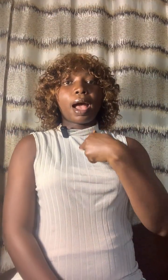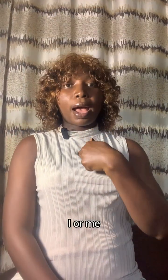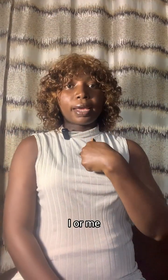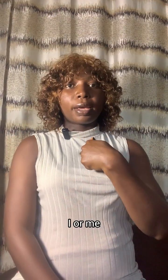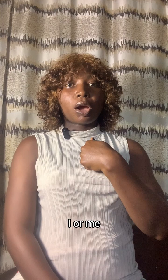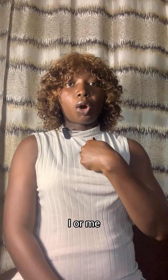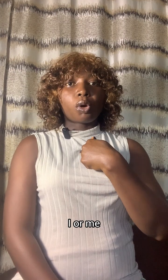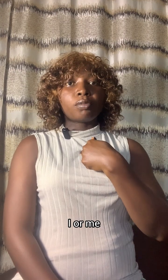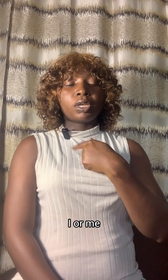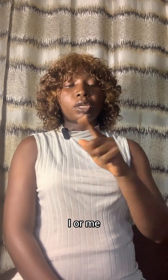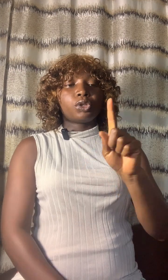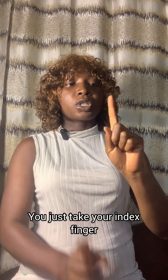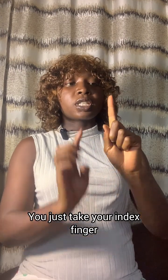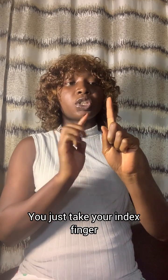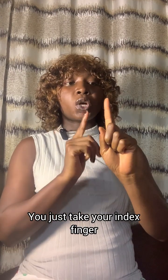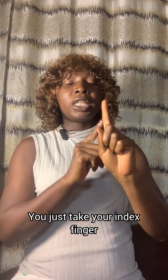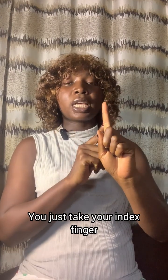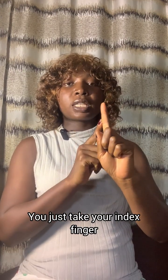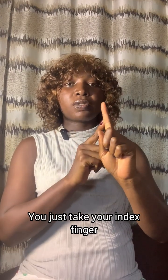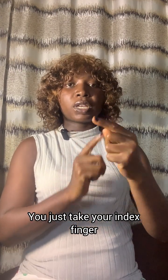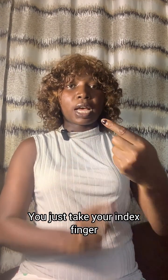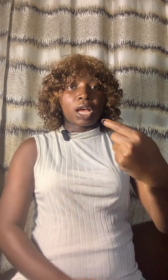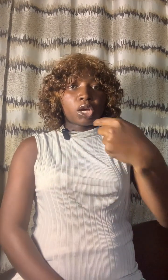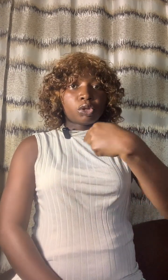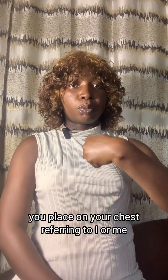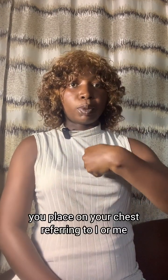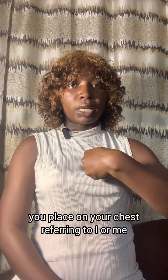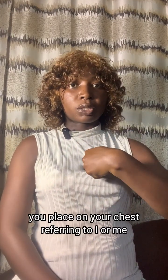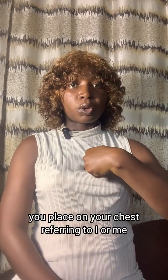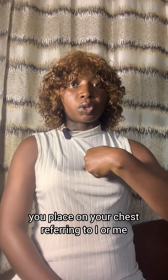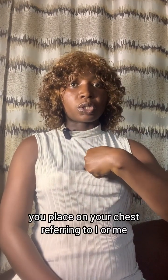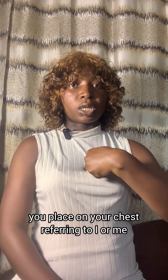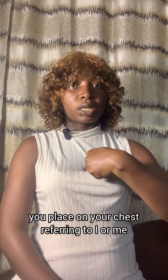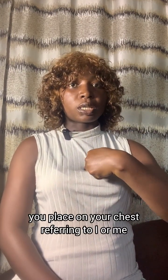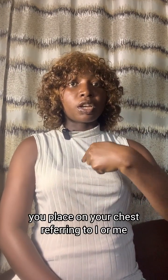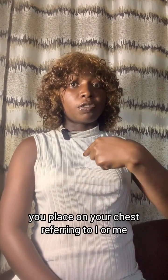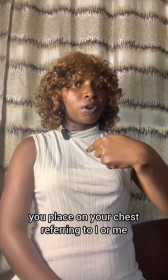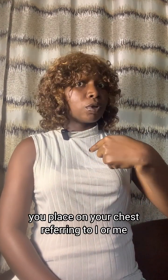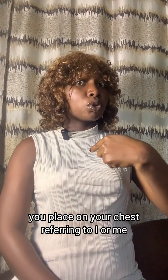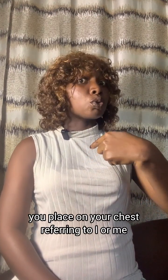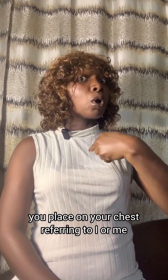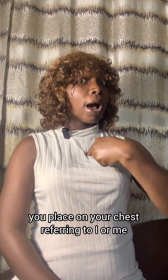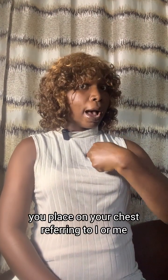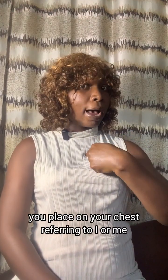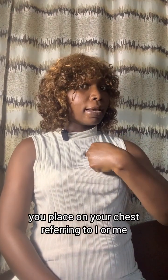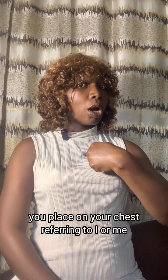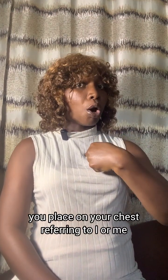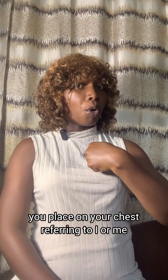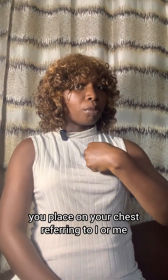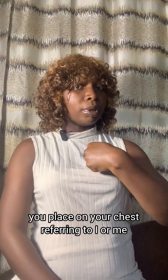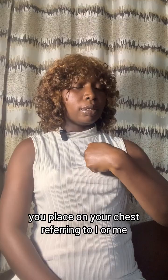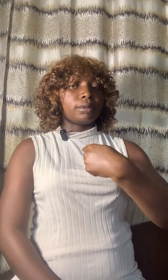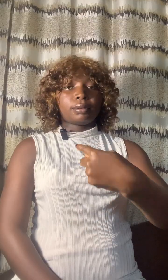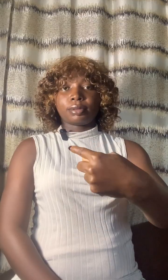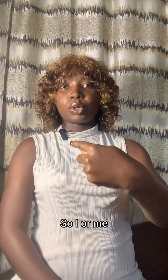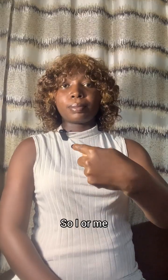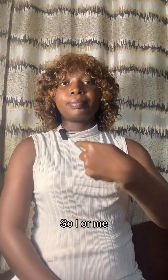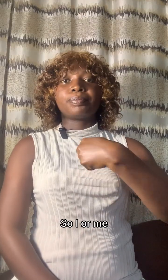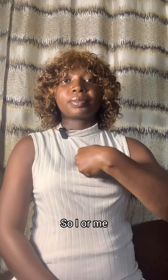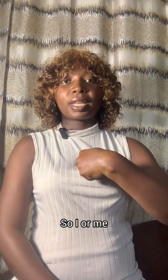I or me. You just take your index finger, you placed on your chest, referring to I or me. So,